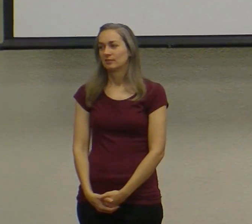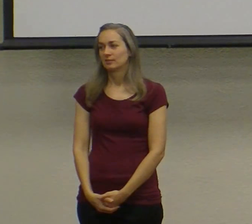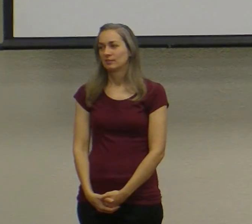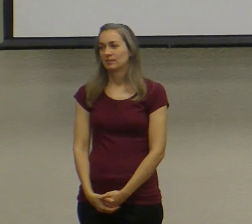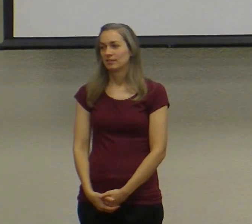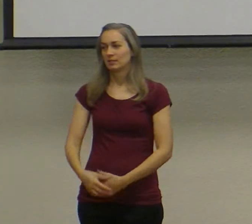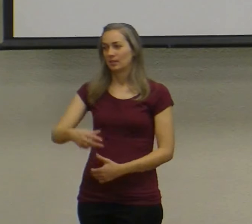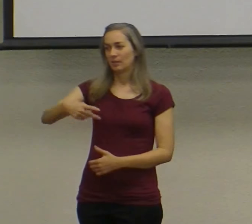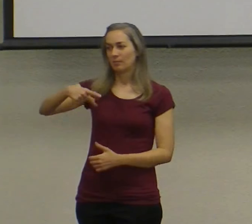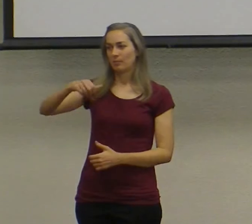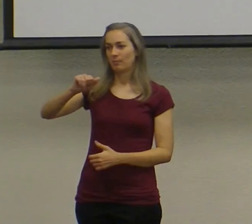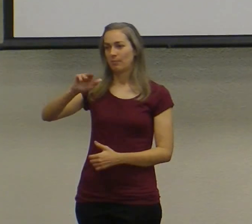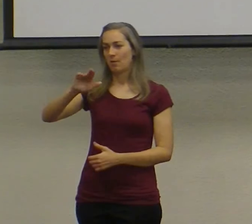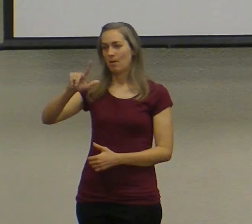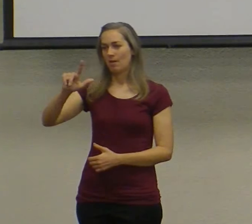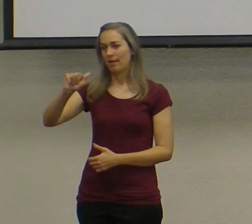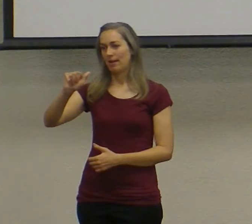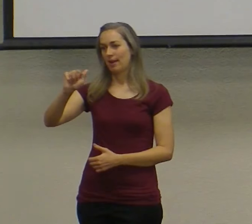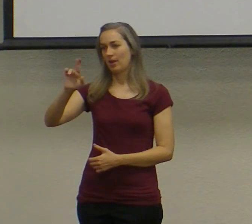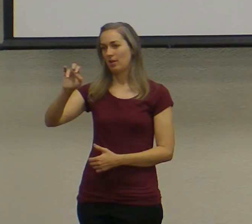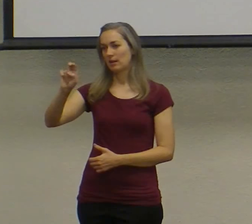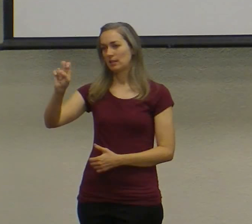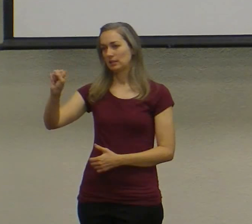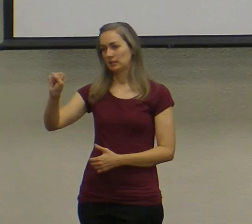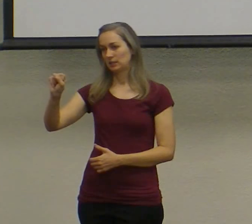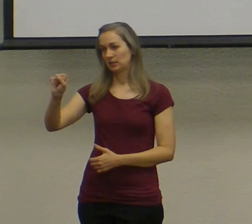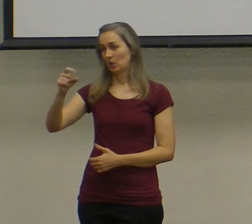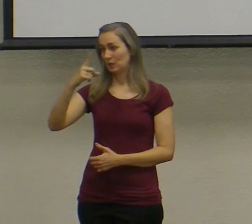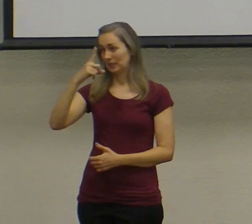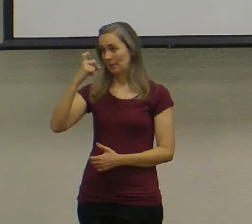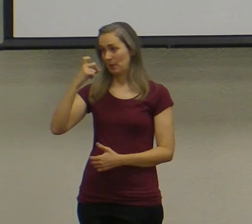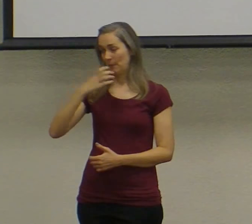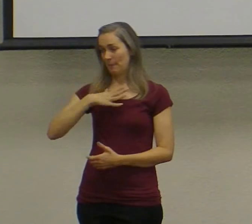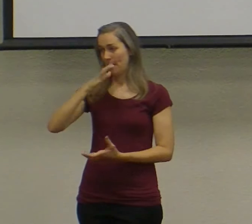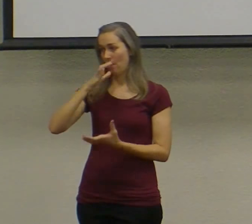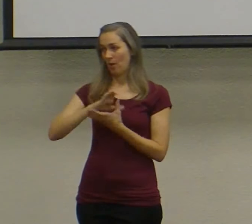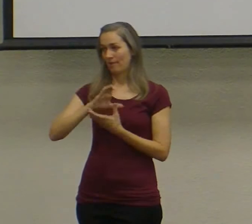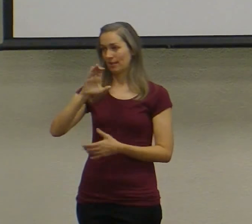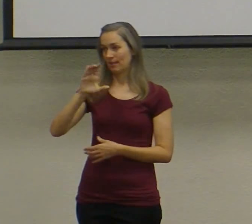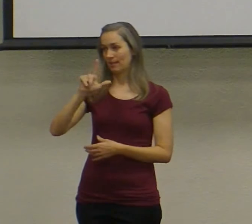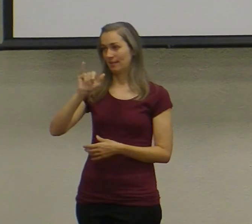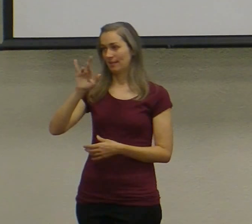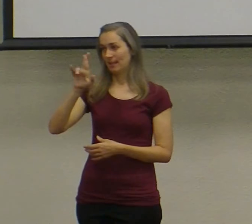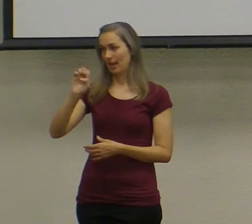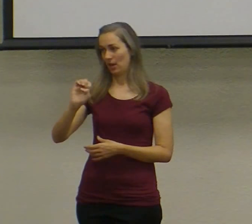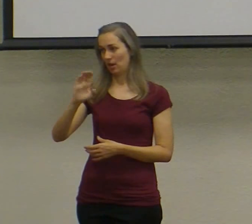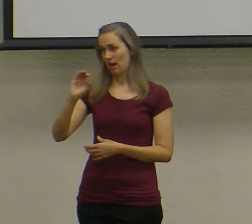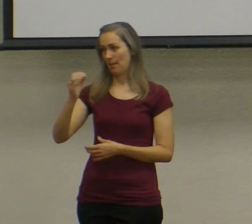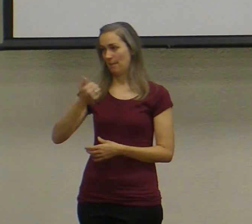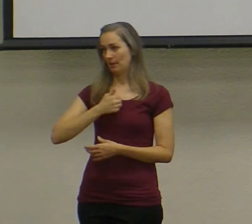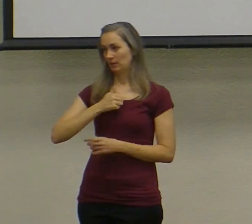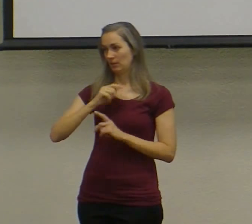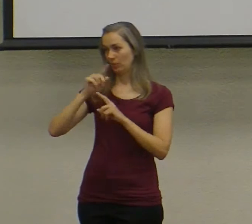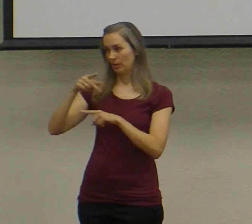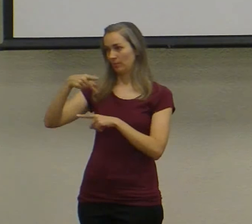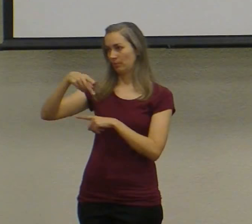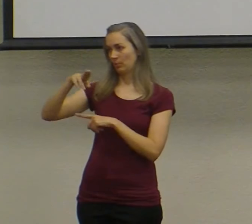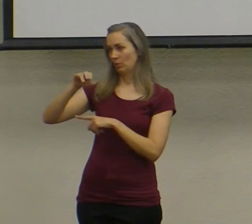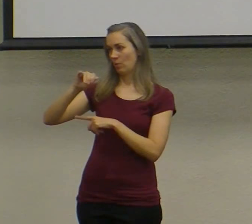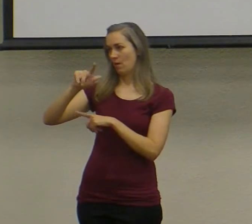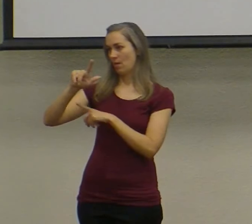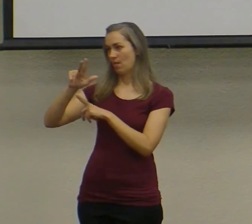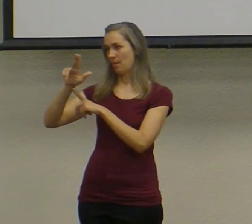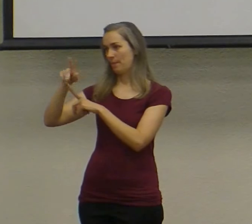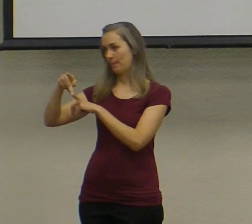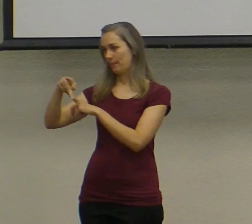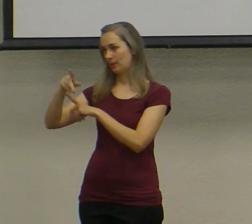I'm Paul Aarons, and this summer, my wife Claire and I, we went up to Puyallup Church of Christ, which is about